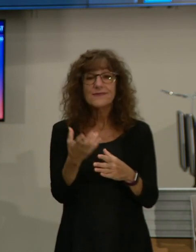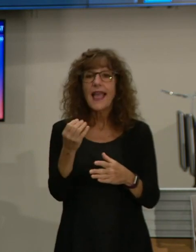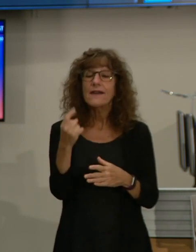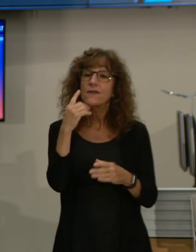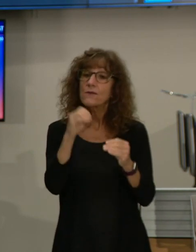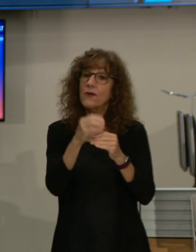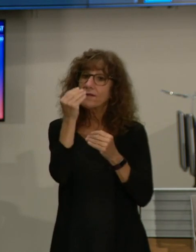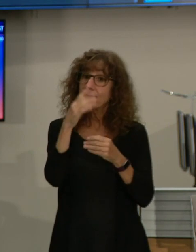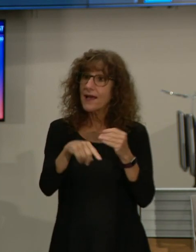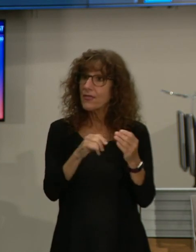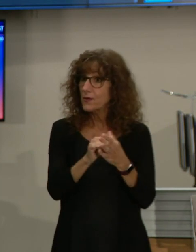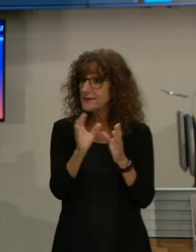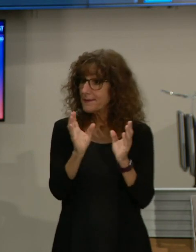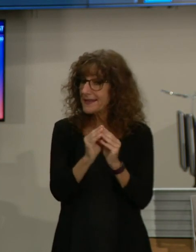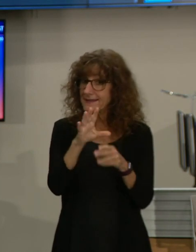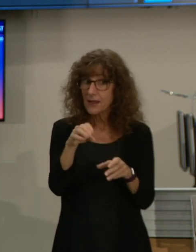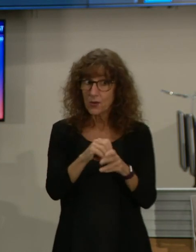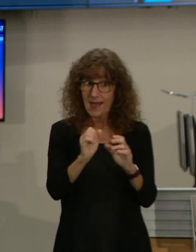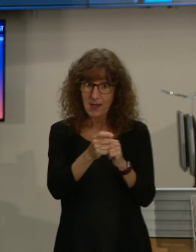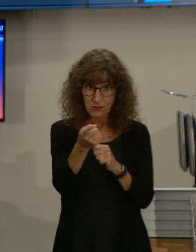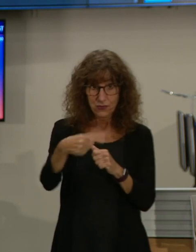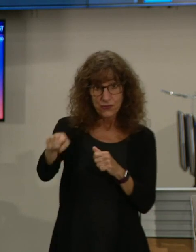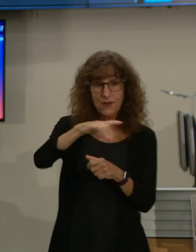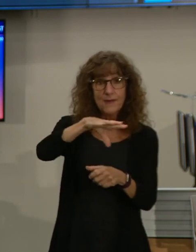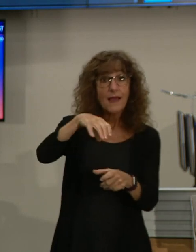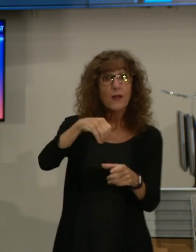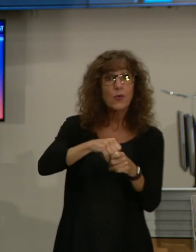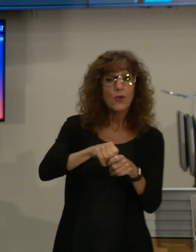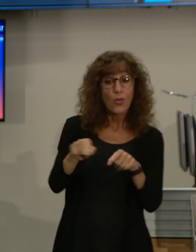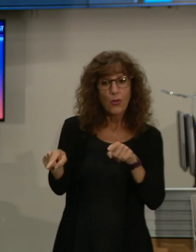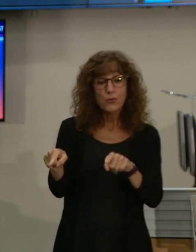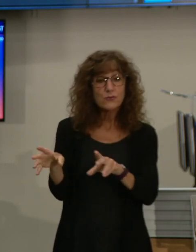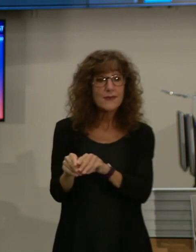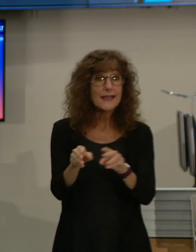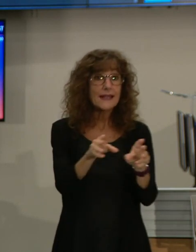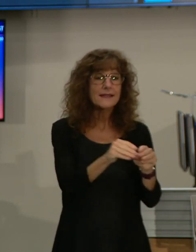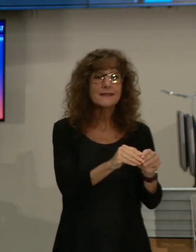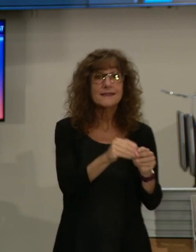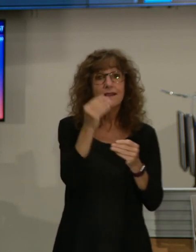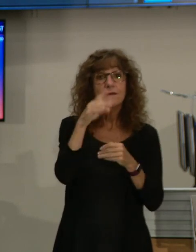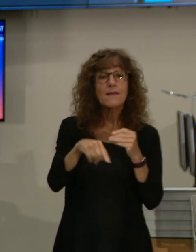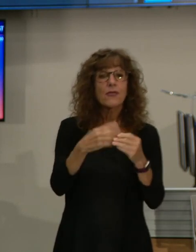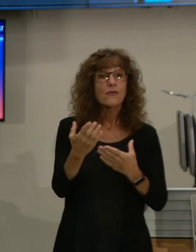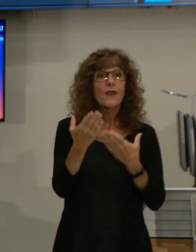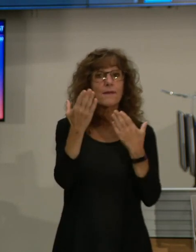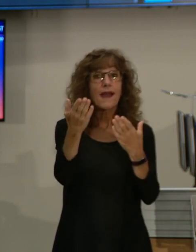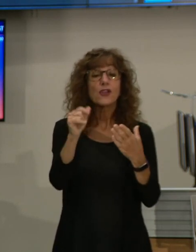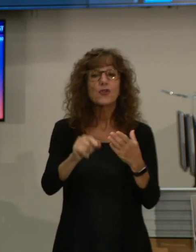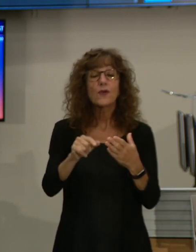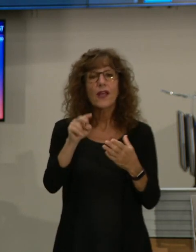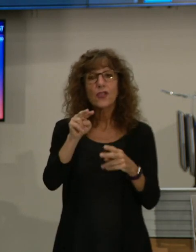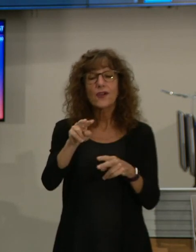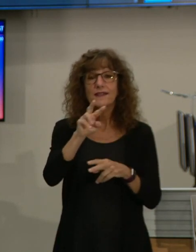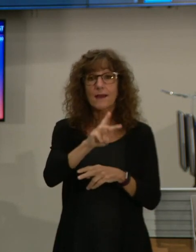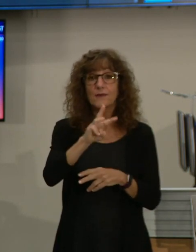for more information about these meetings, including how you can be a part of them, and for more information about the recommendations, you can go